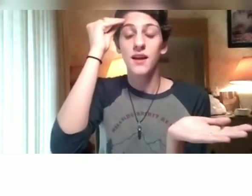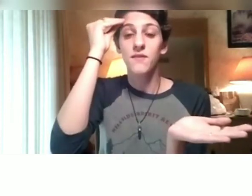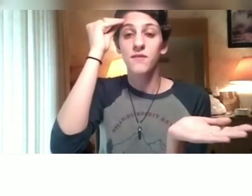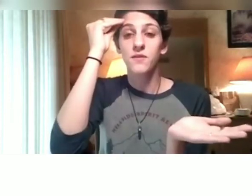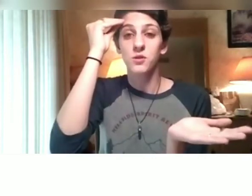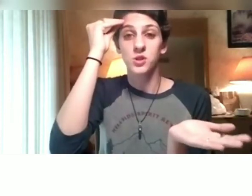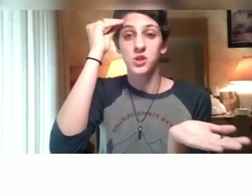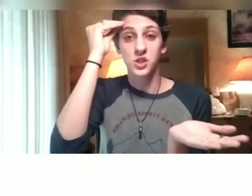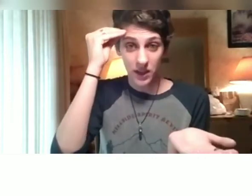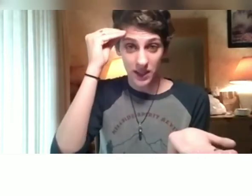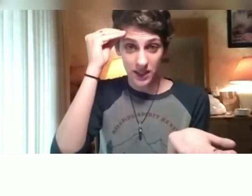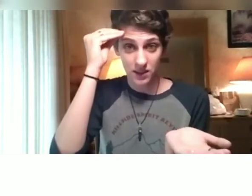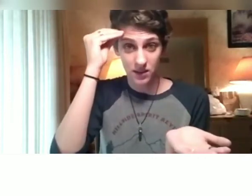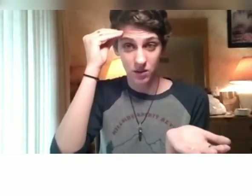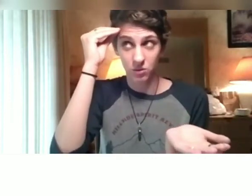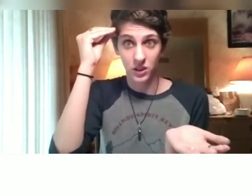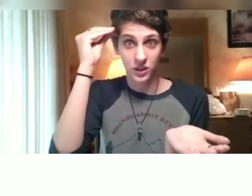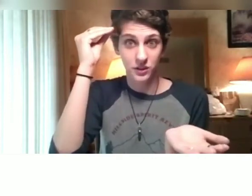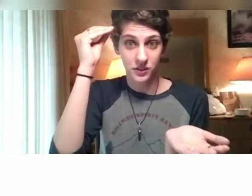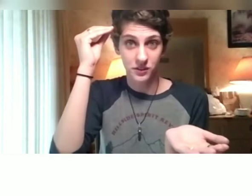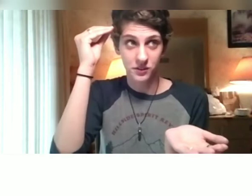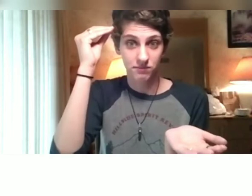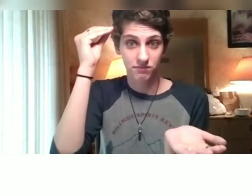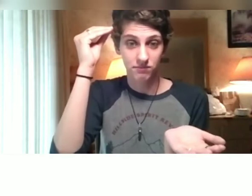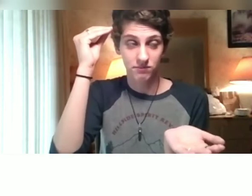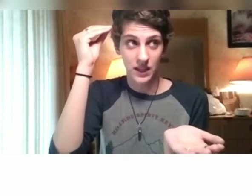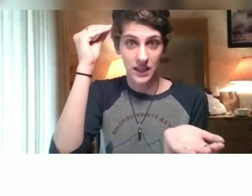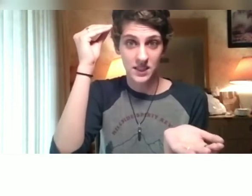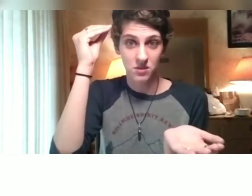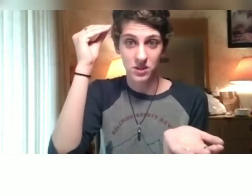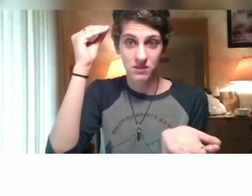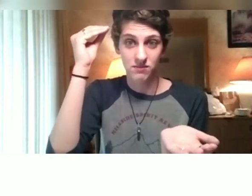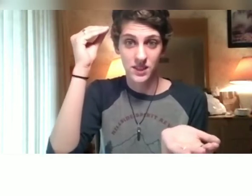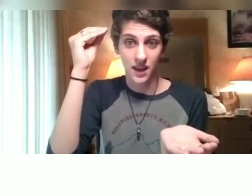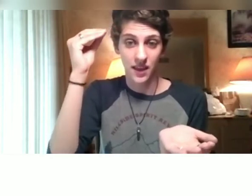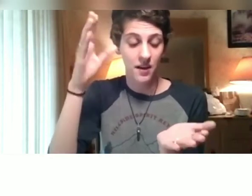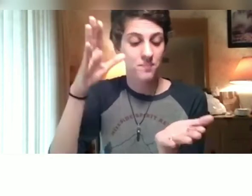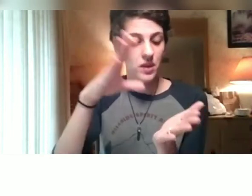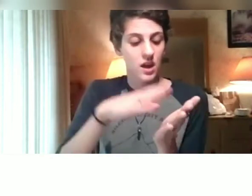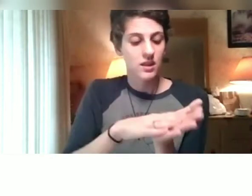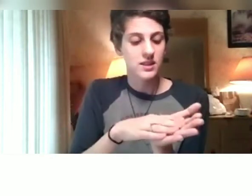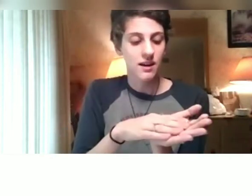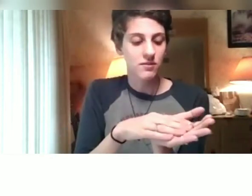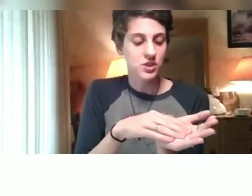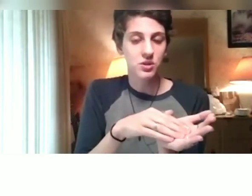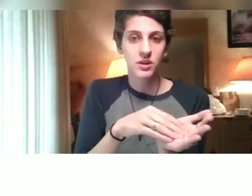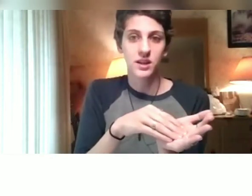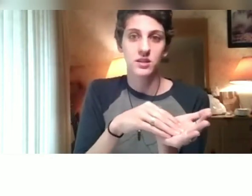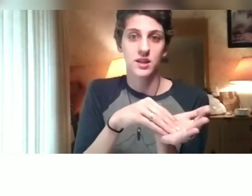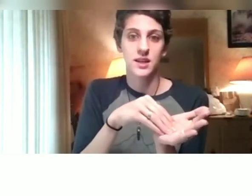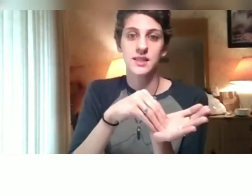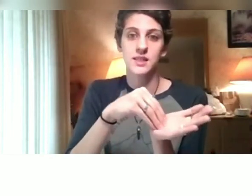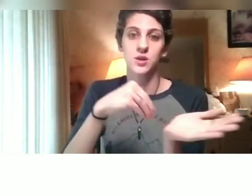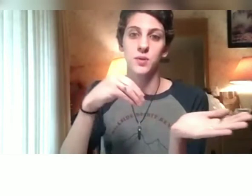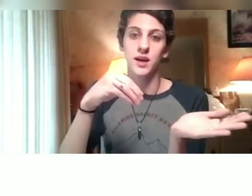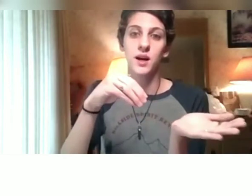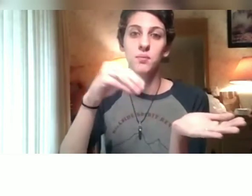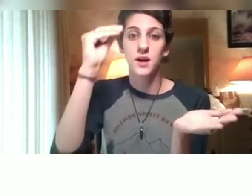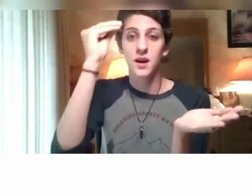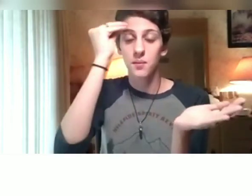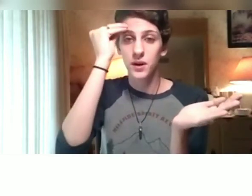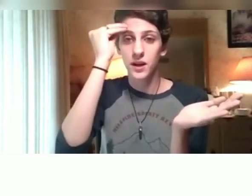for student, or loano, I guess you could say that. The sign for student is to pick it